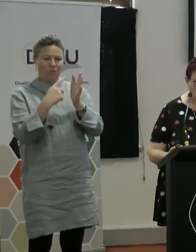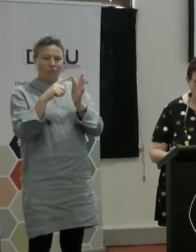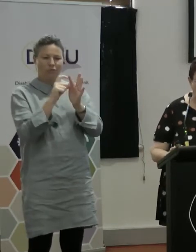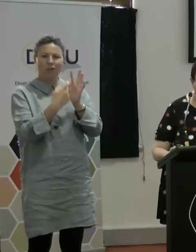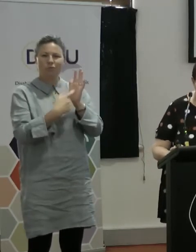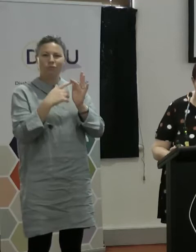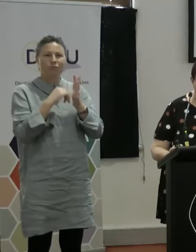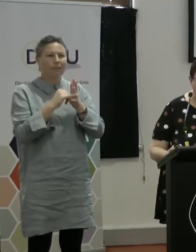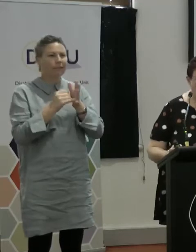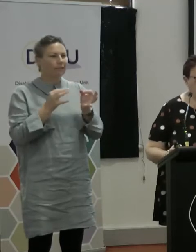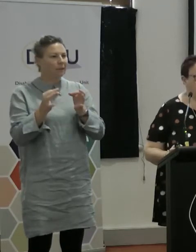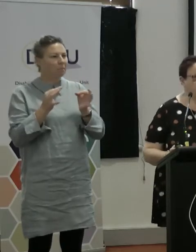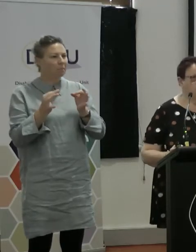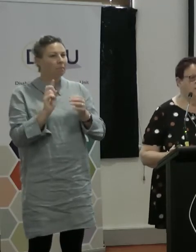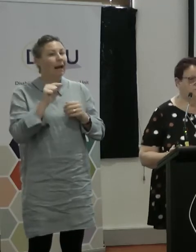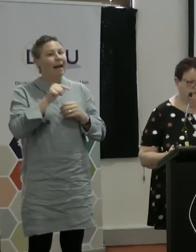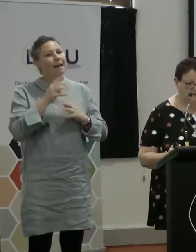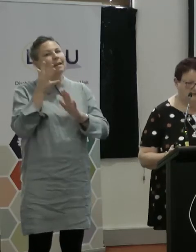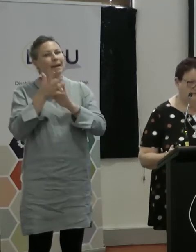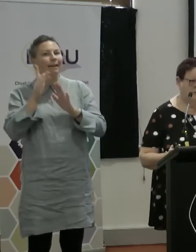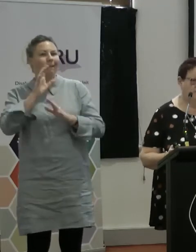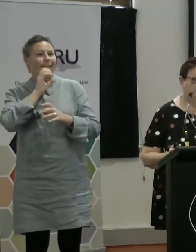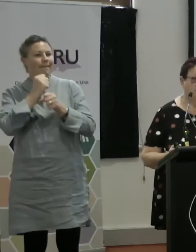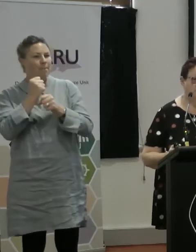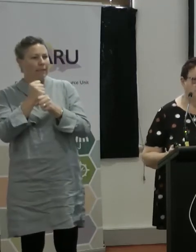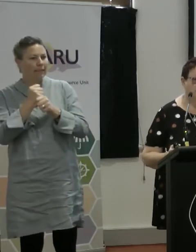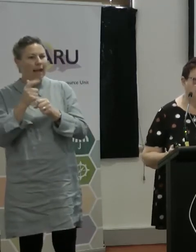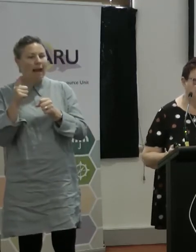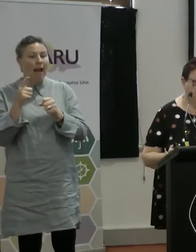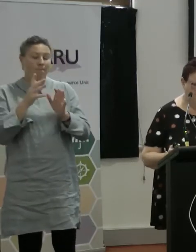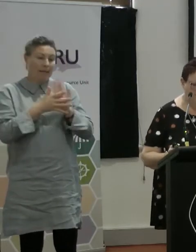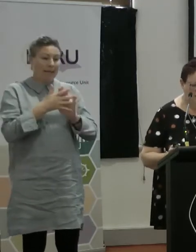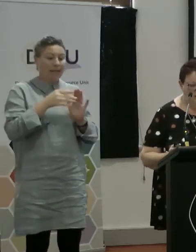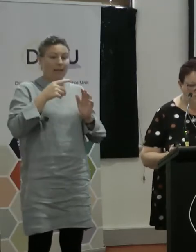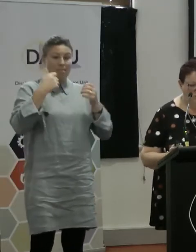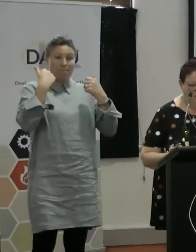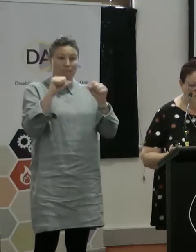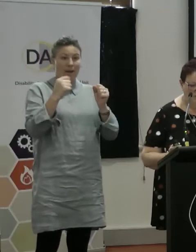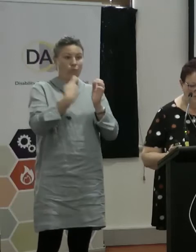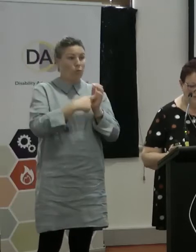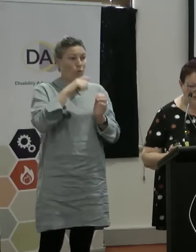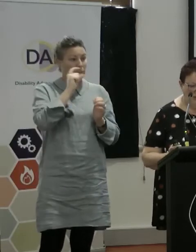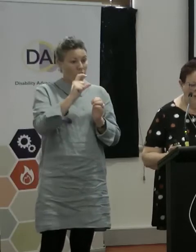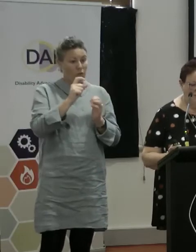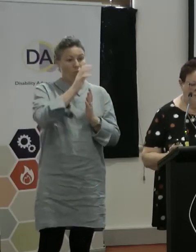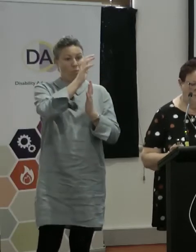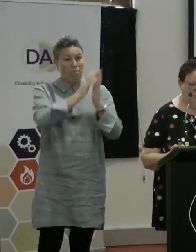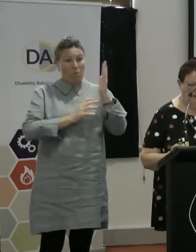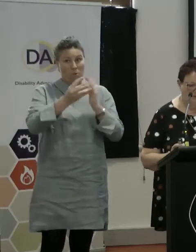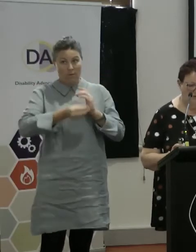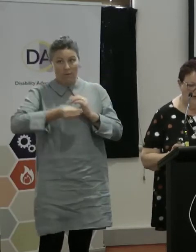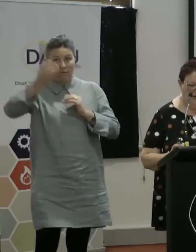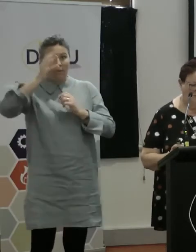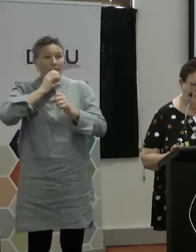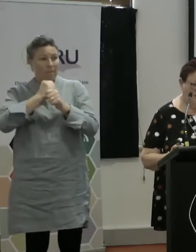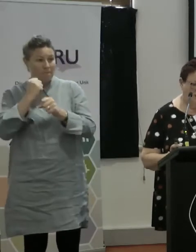the government's response, or one of the responses to the recommendations of the Royal Commission, and it's to support people